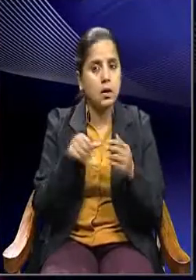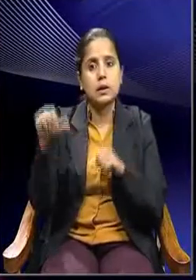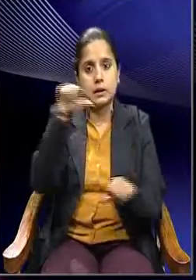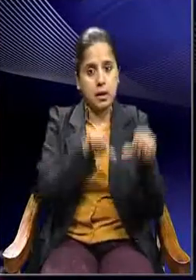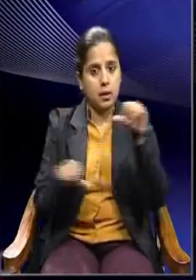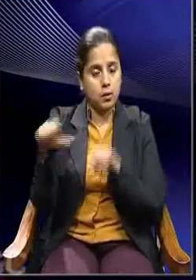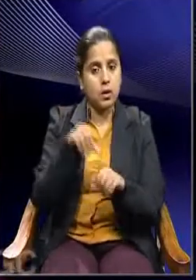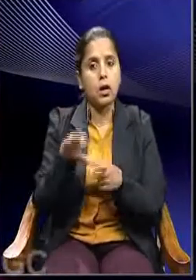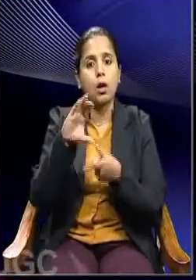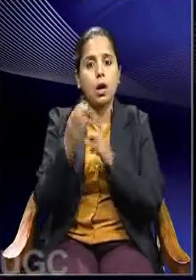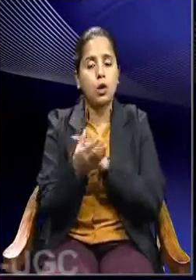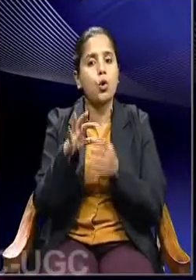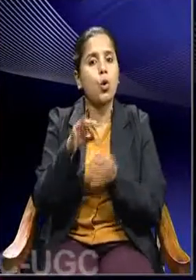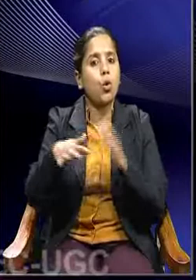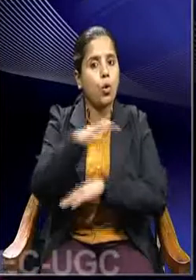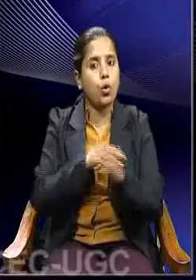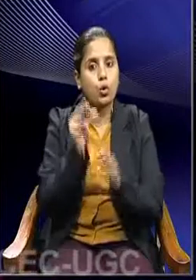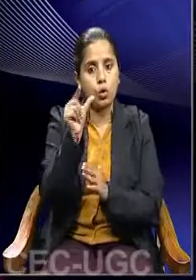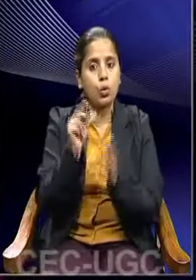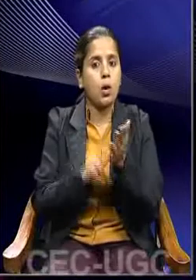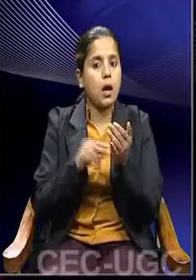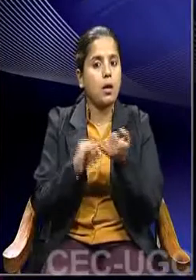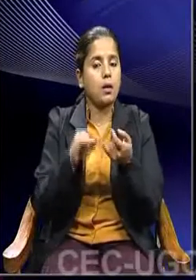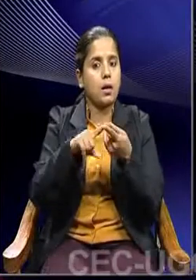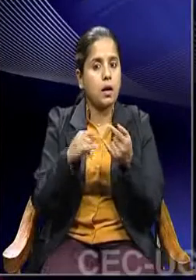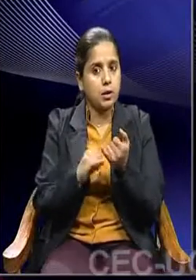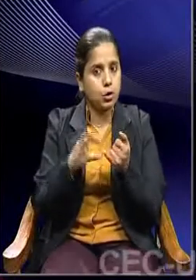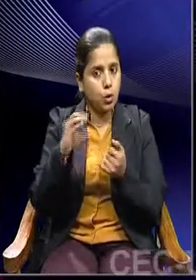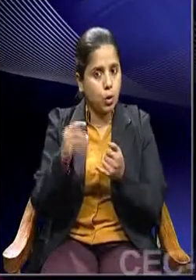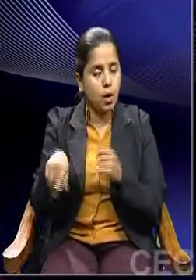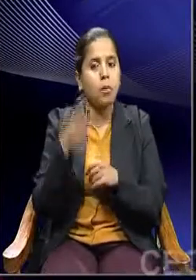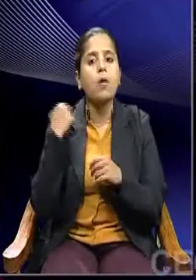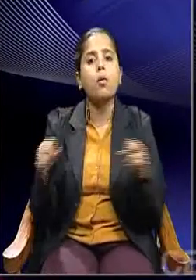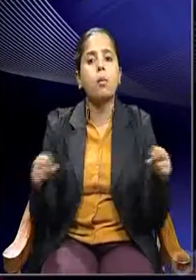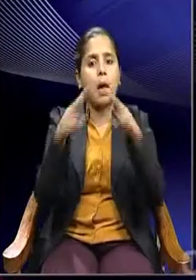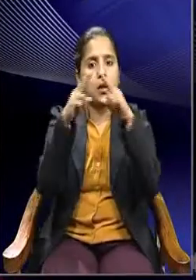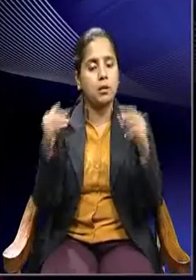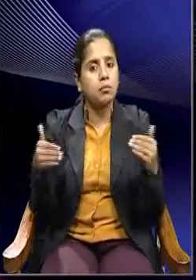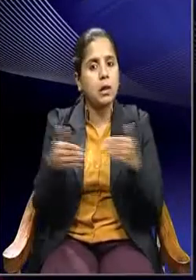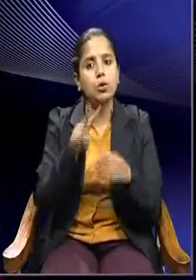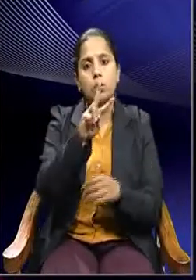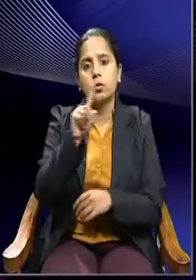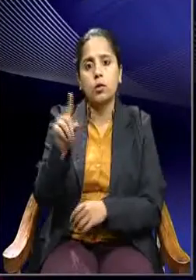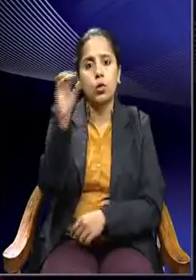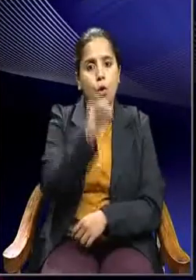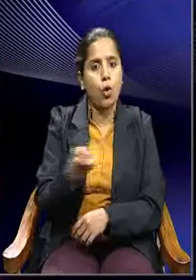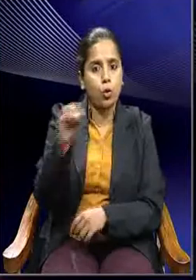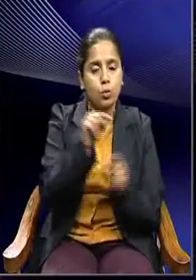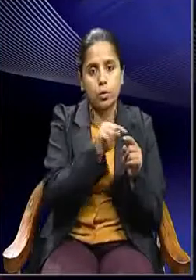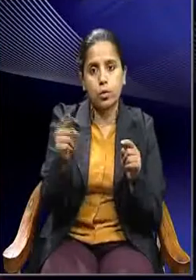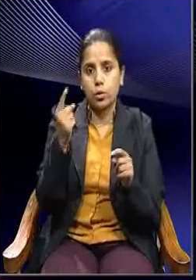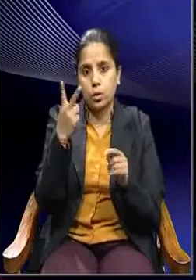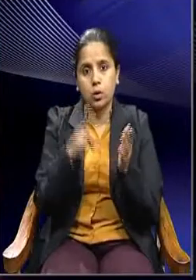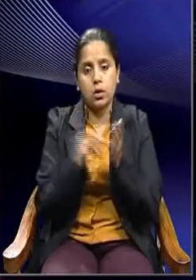Scientific and Cultural Organization, UNESCO, meeting in Paris from 21st October to 12th